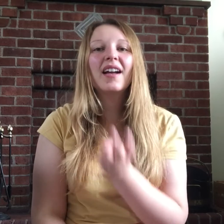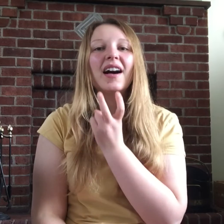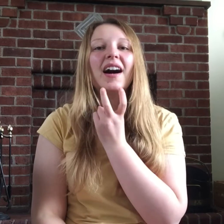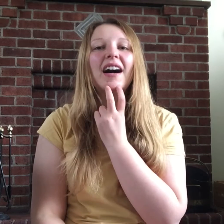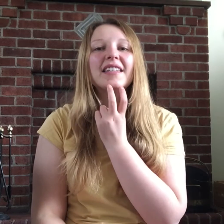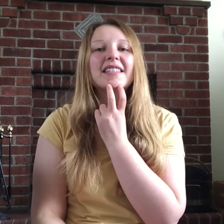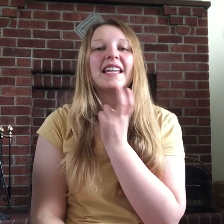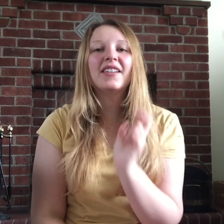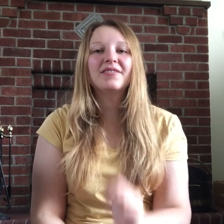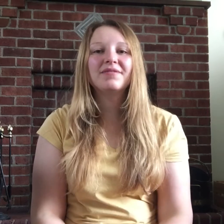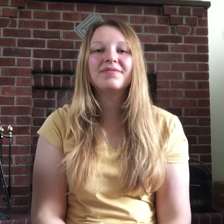Auntie.